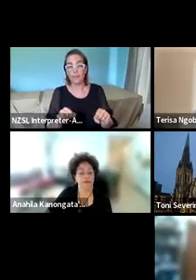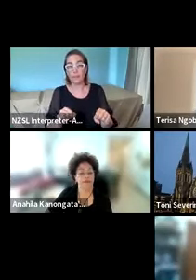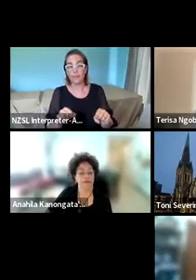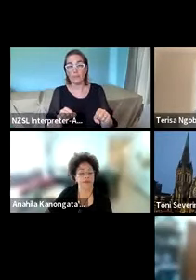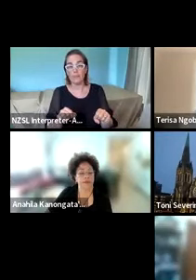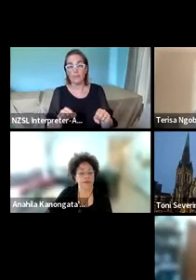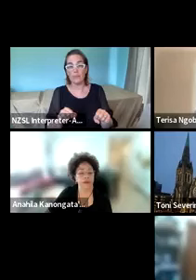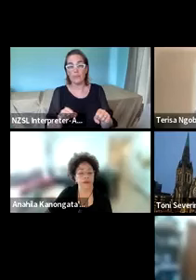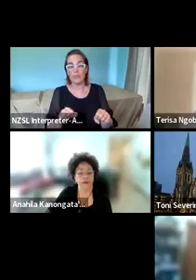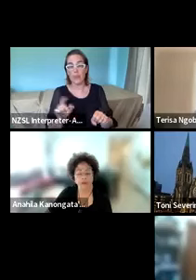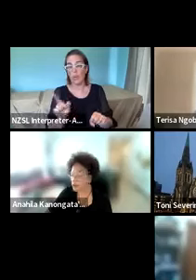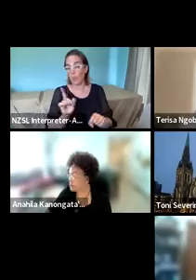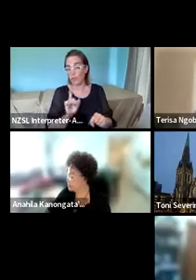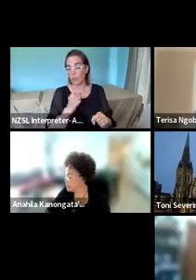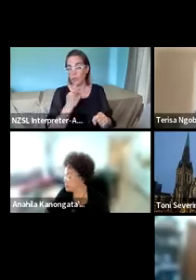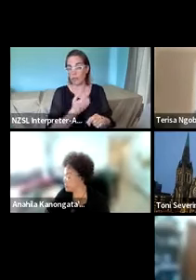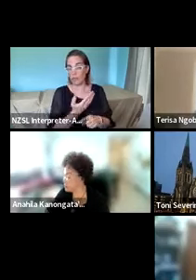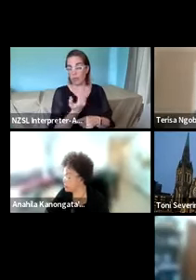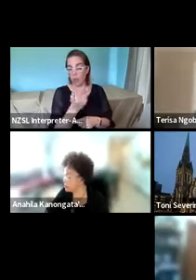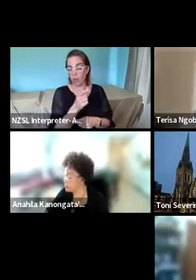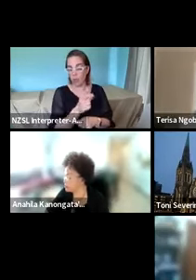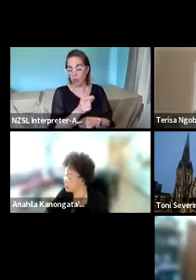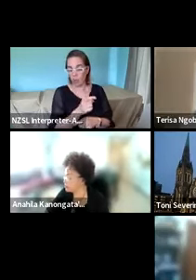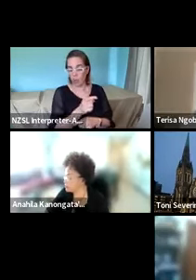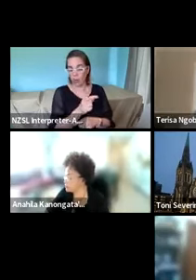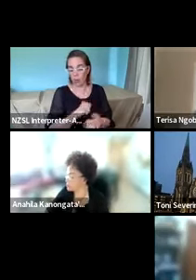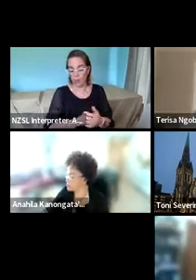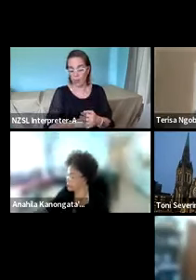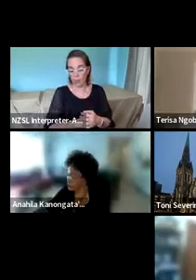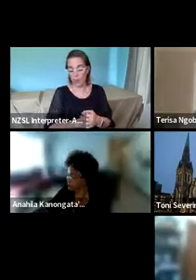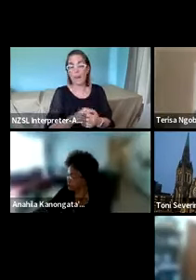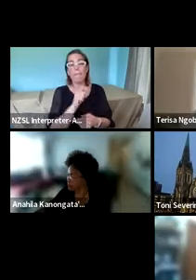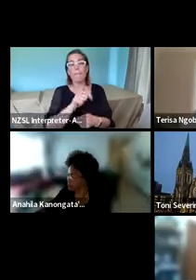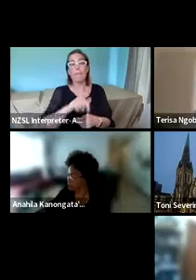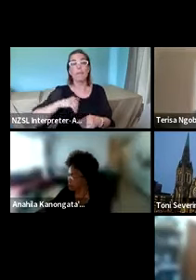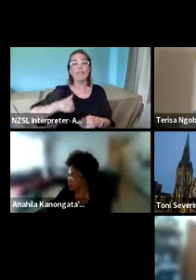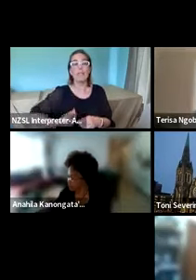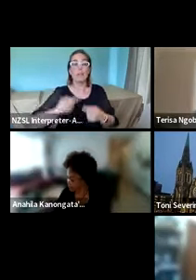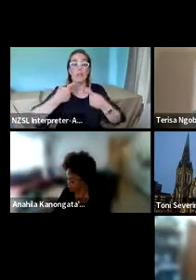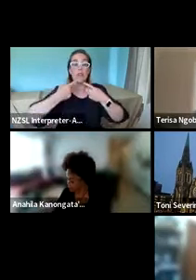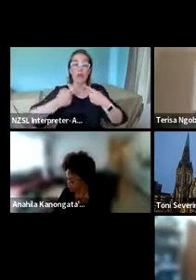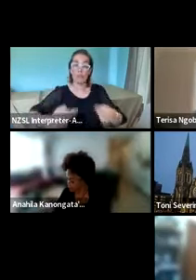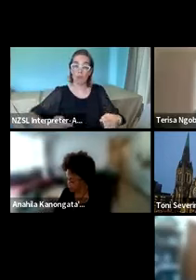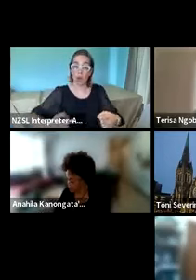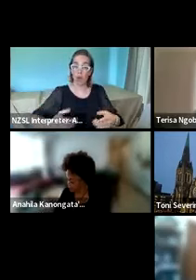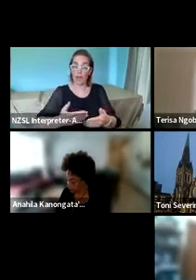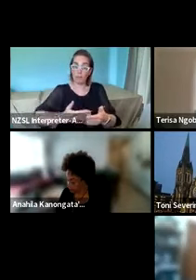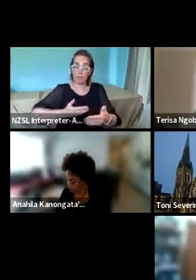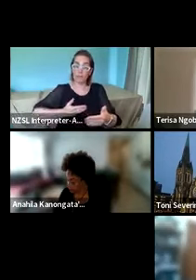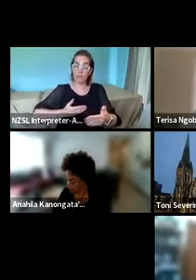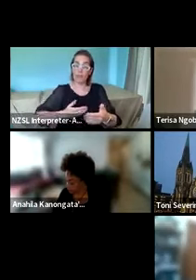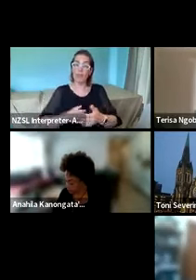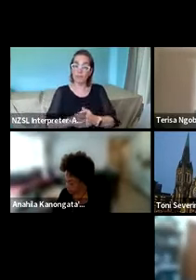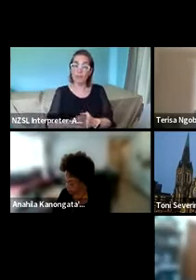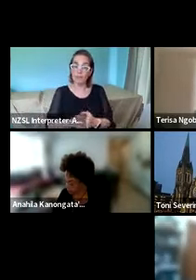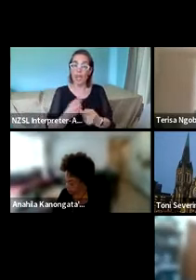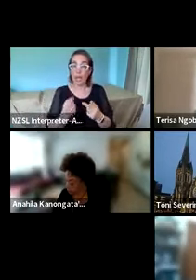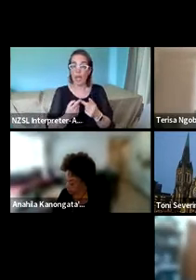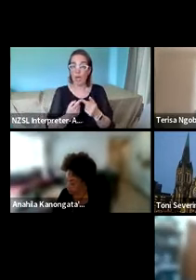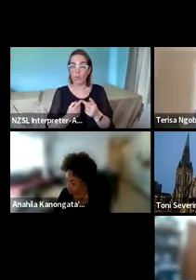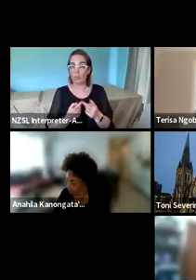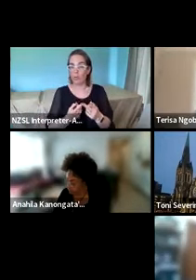points you were just saying, that they people need to be notified. Right. So that's